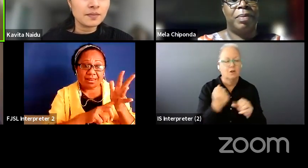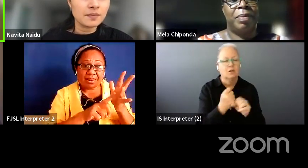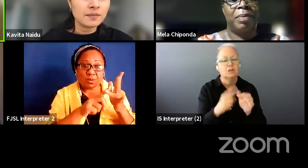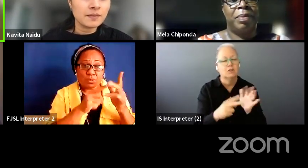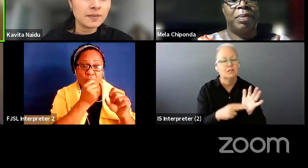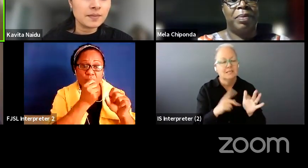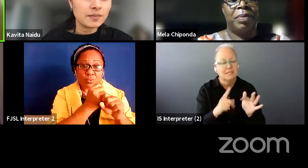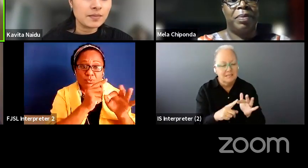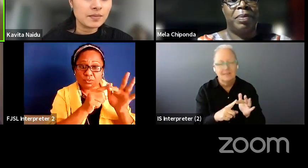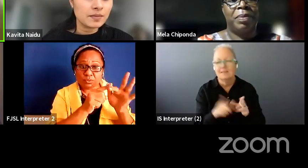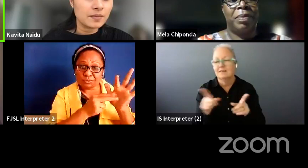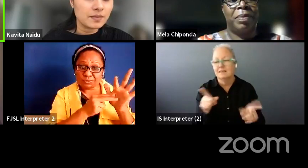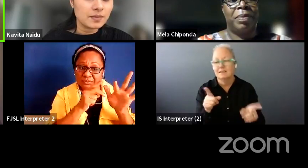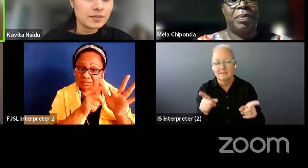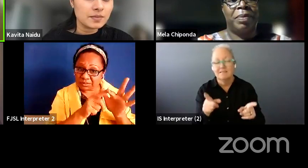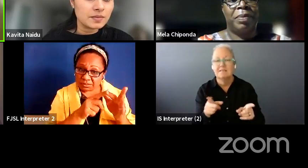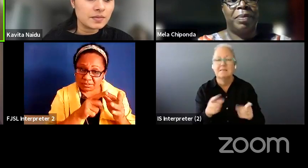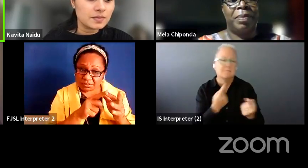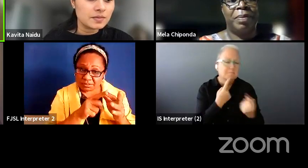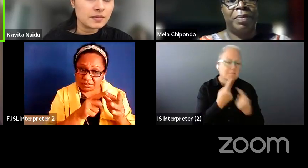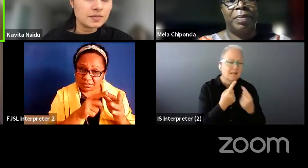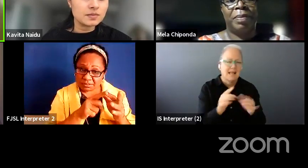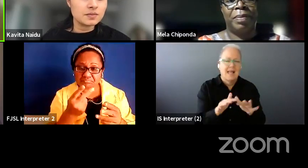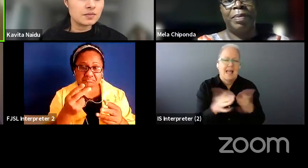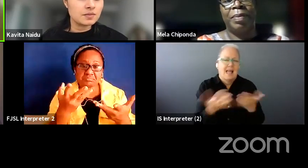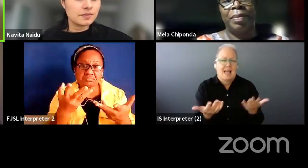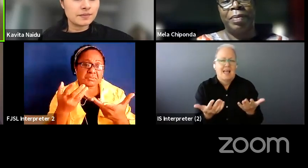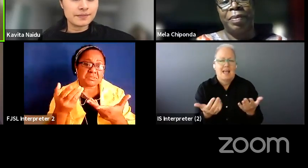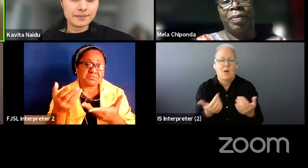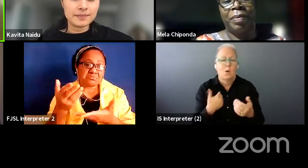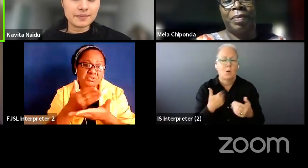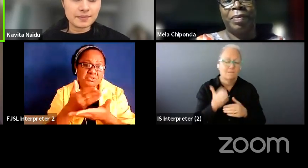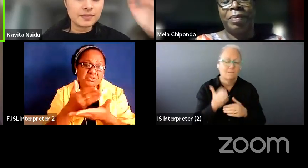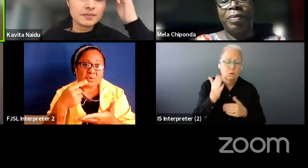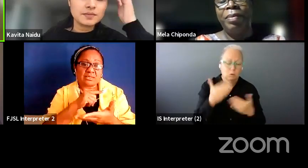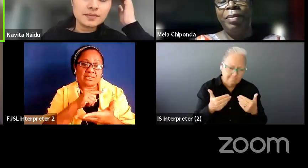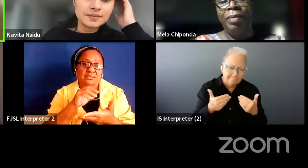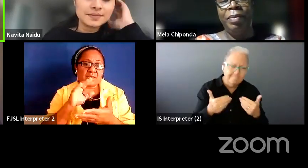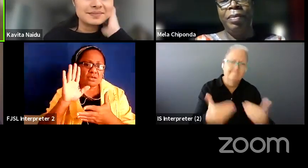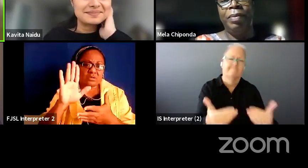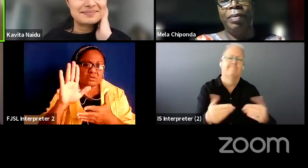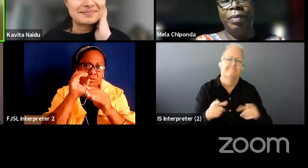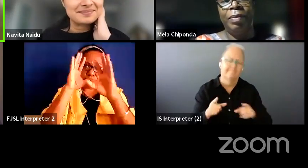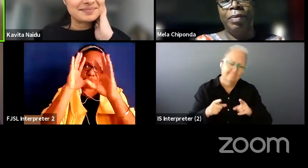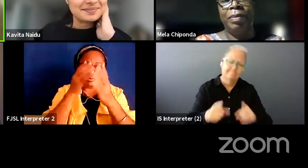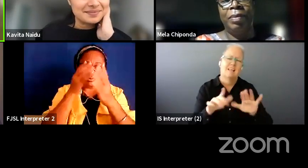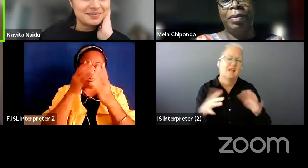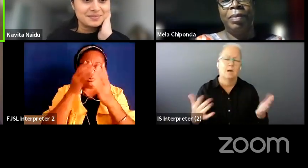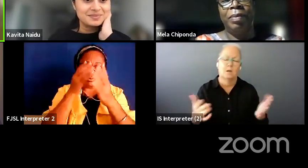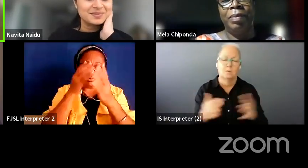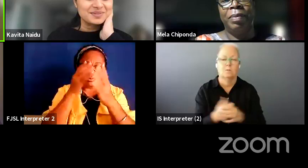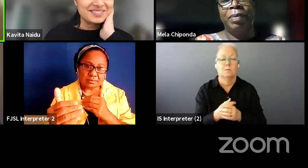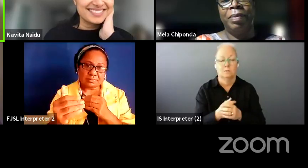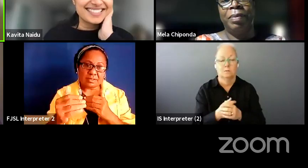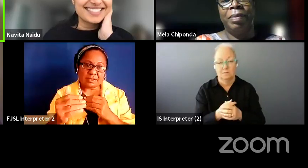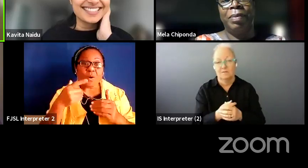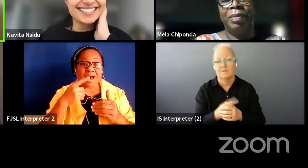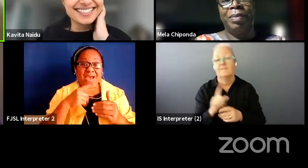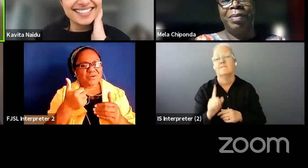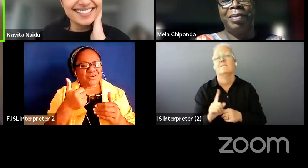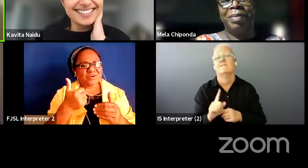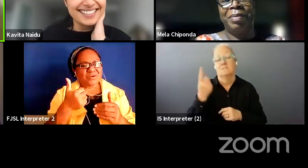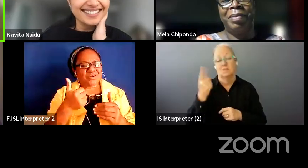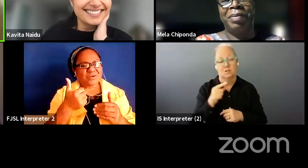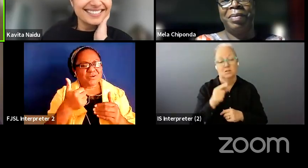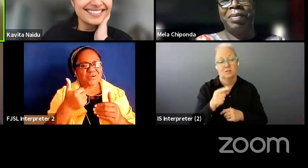to talk to how we can actually move forward, because I think what we started with disaster capitalism, and